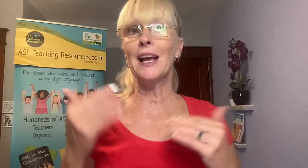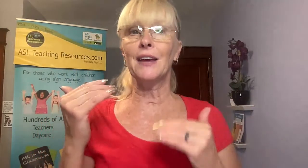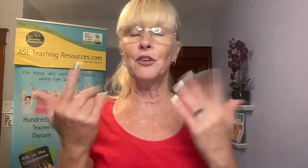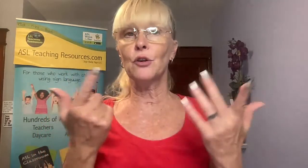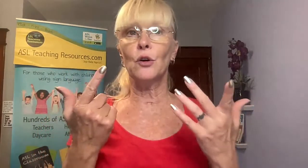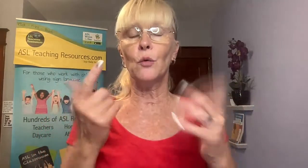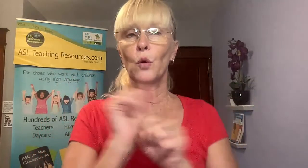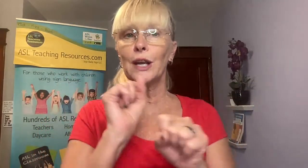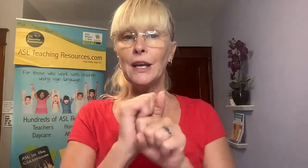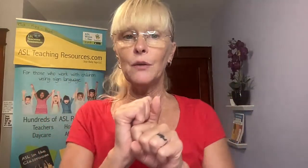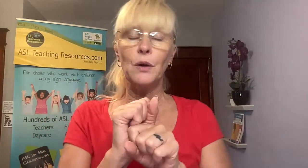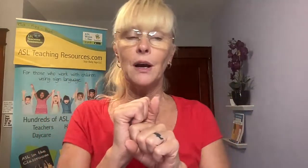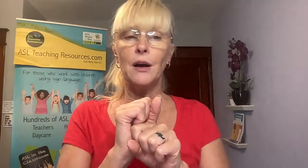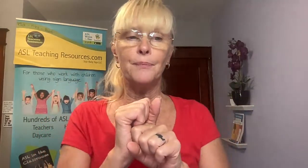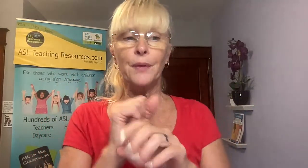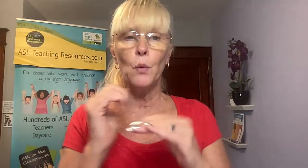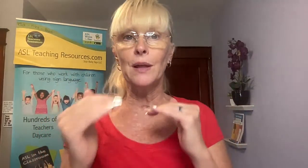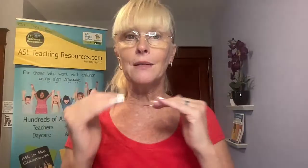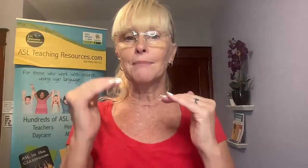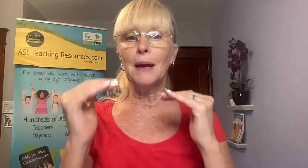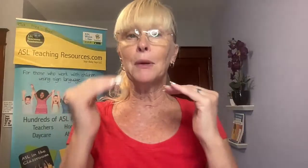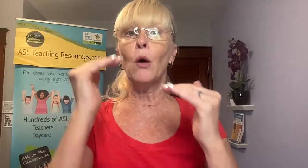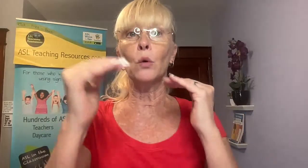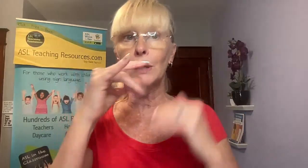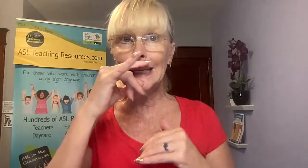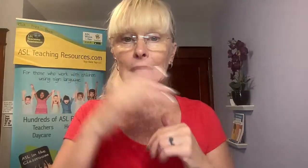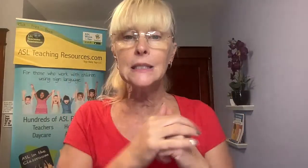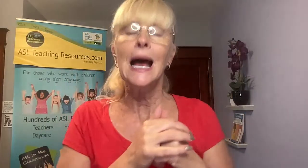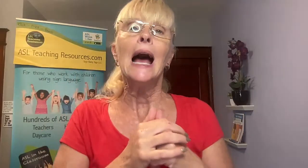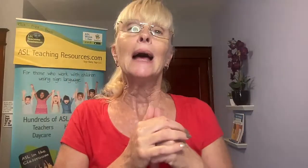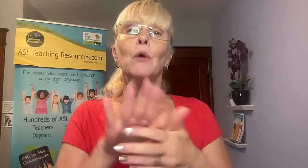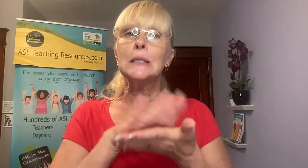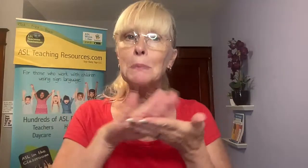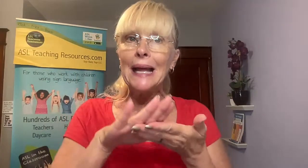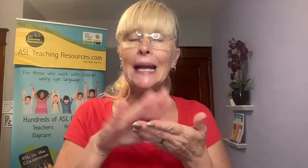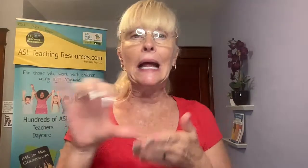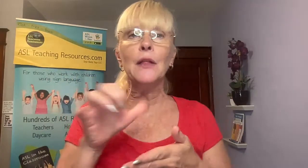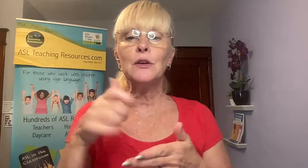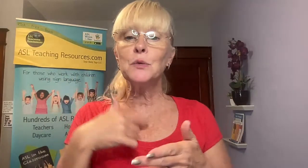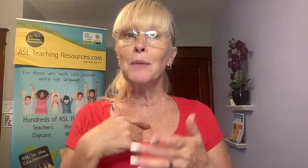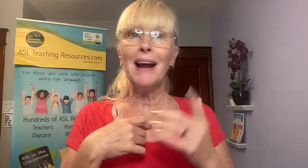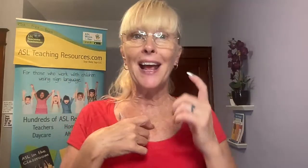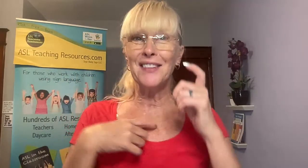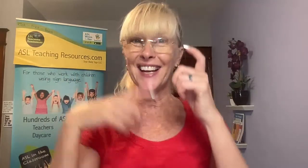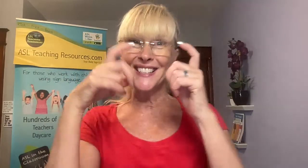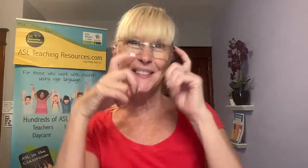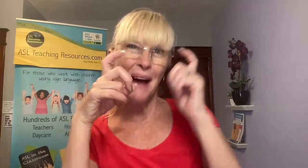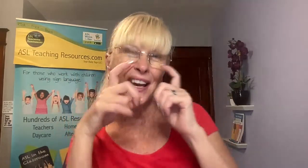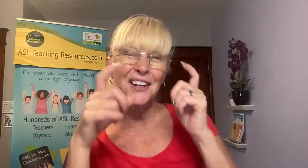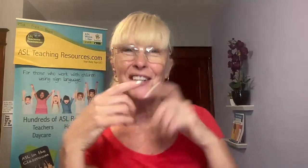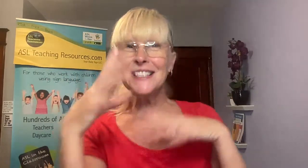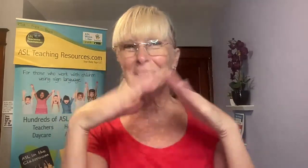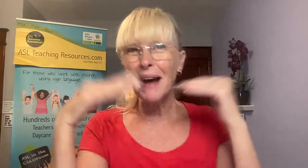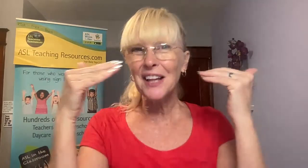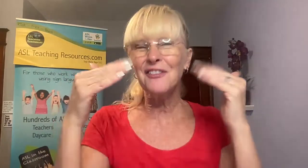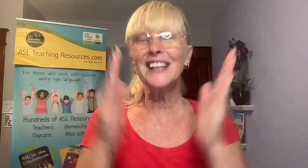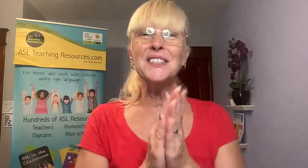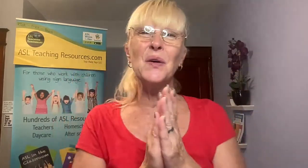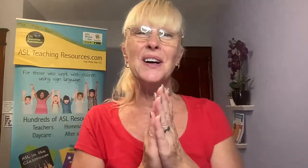if you're working with maybe older kids where it's plain. Others, we might have like a smiley face on